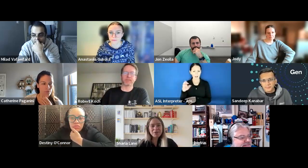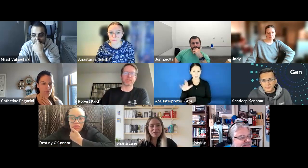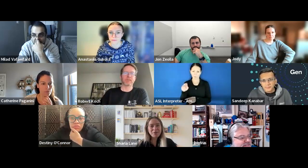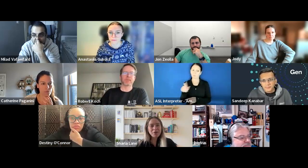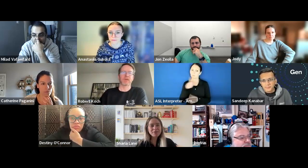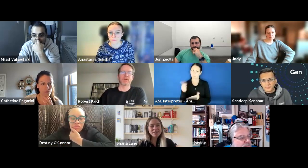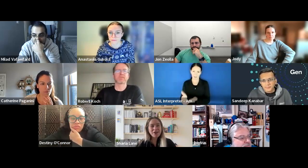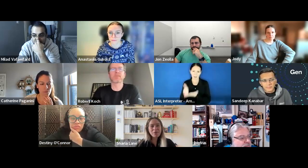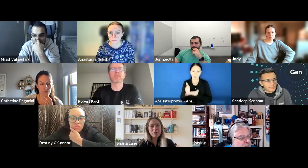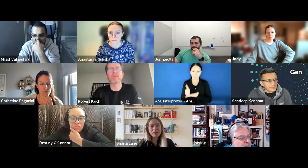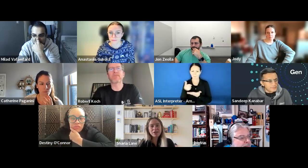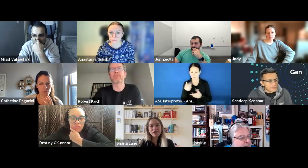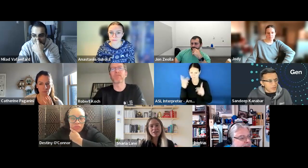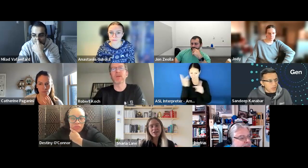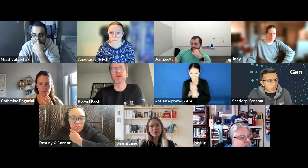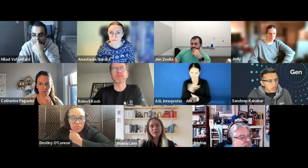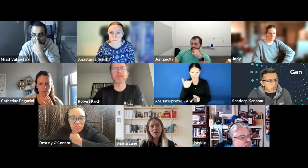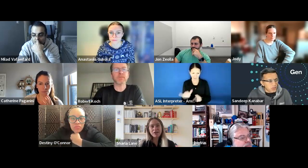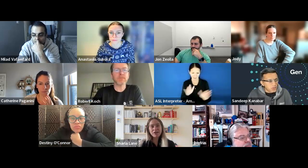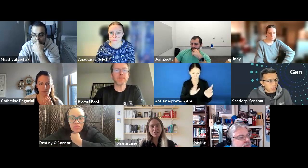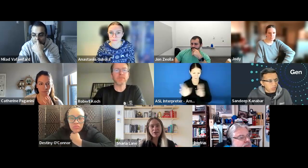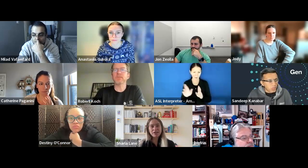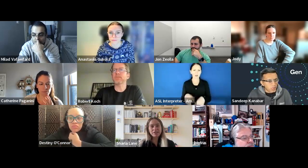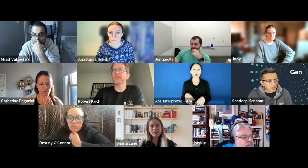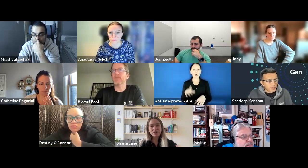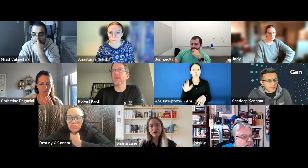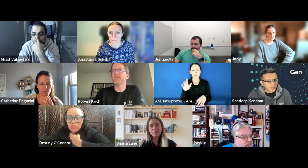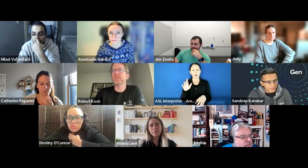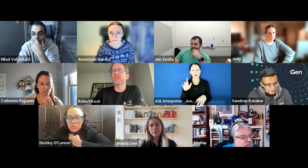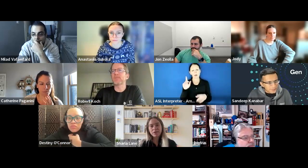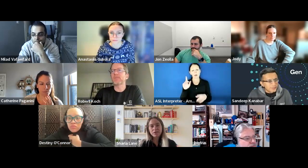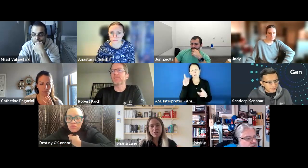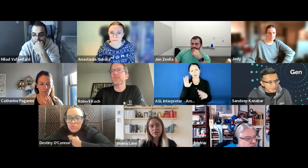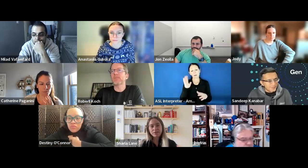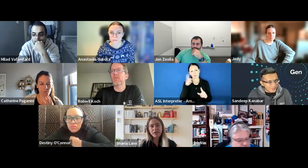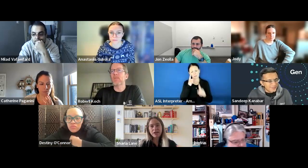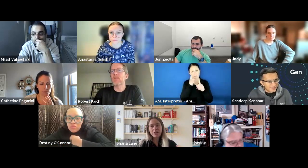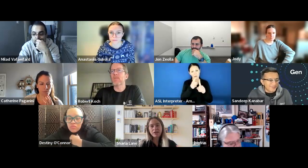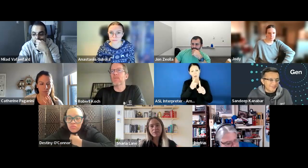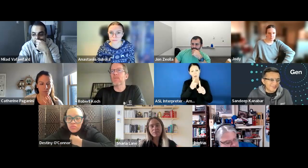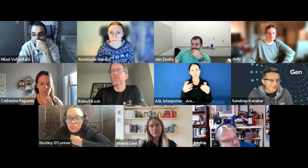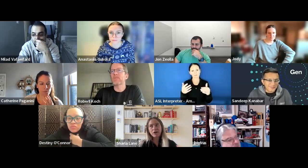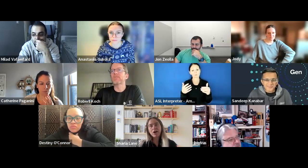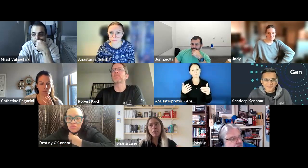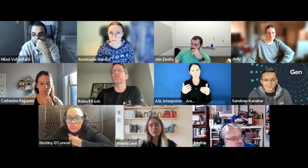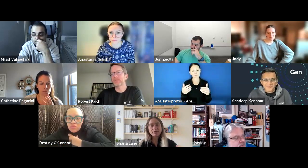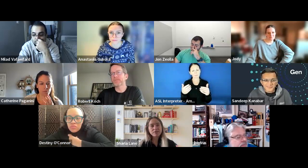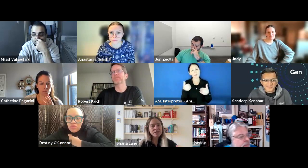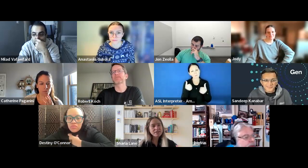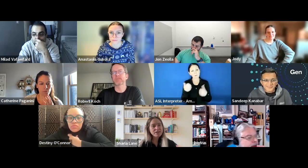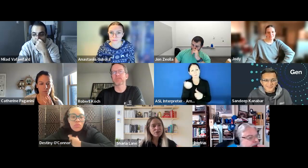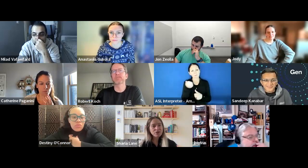helped me kind of carve this out, but the thought here is there's a